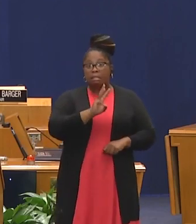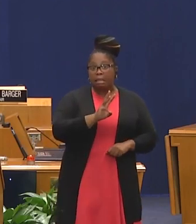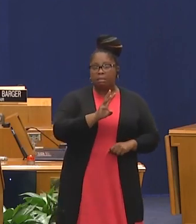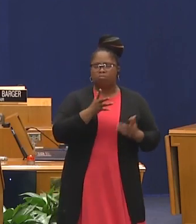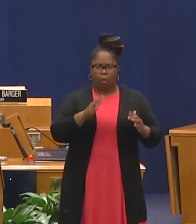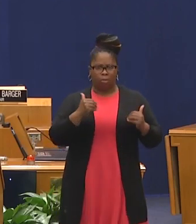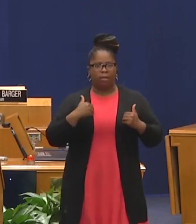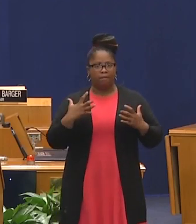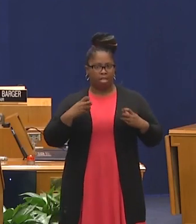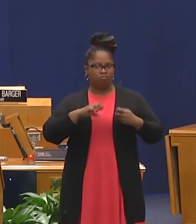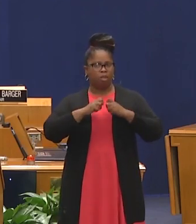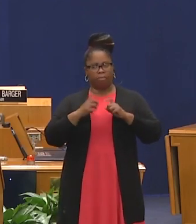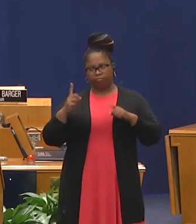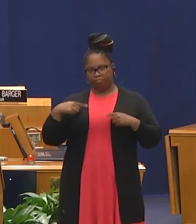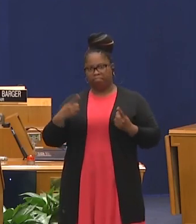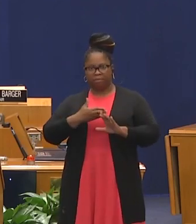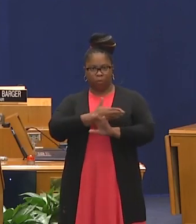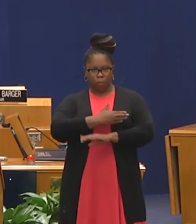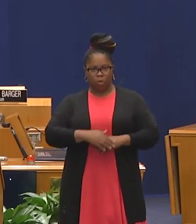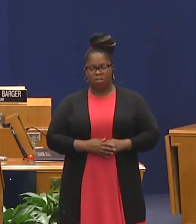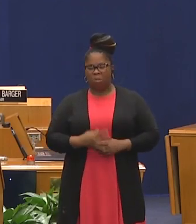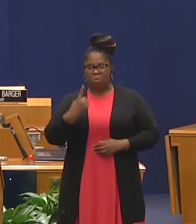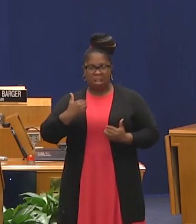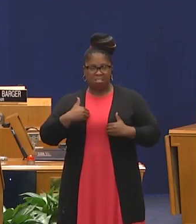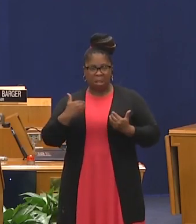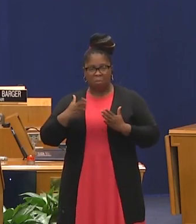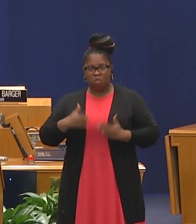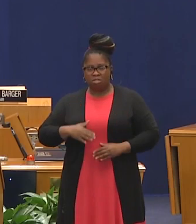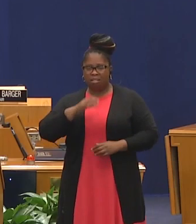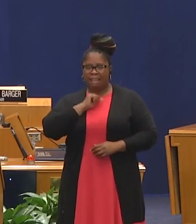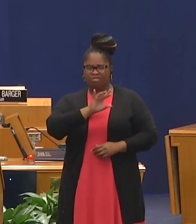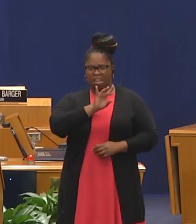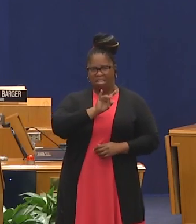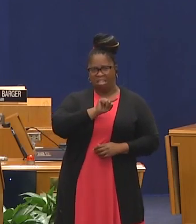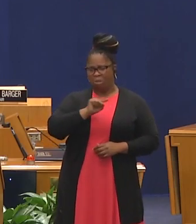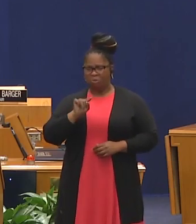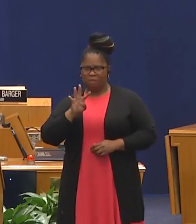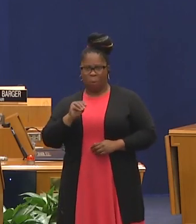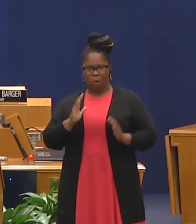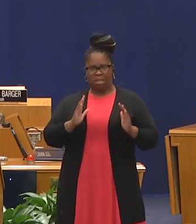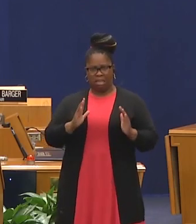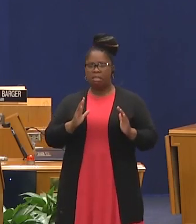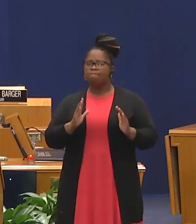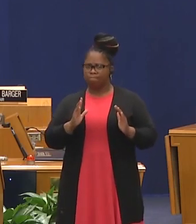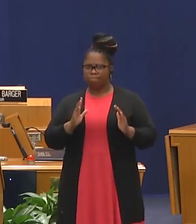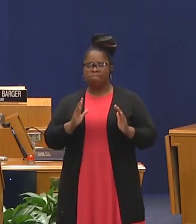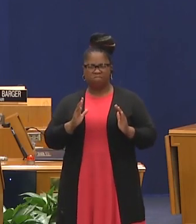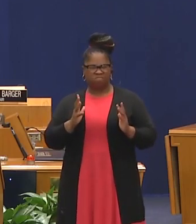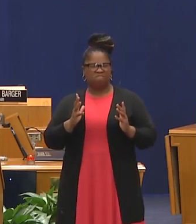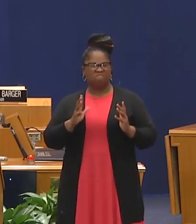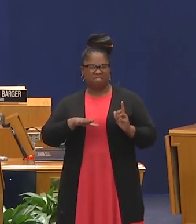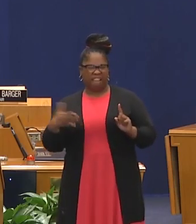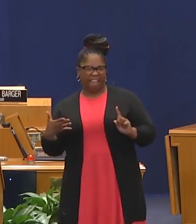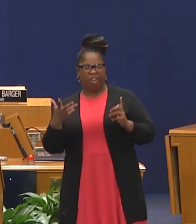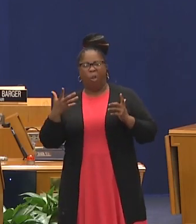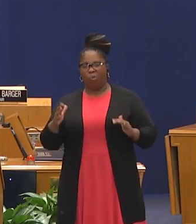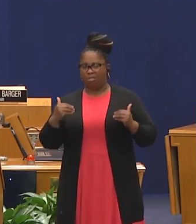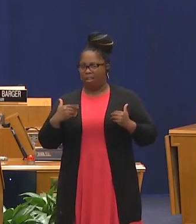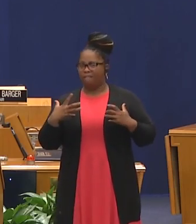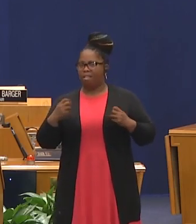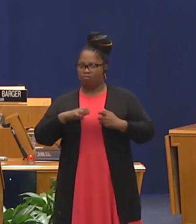underlying health conditions. And there was 1 younger person between the ages of 18 and 40 who also had underlying health